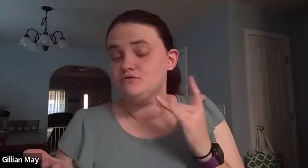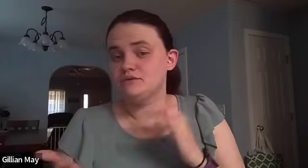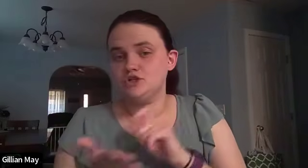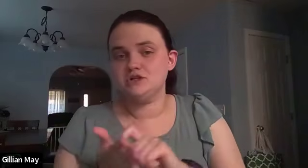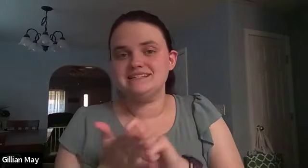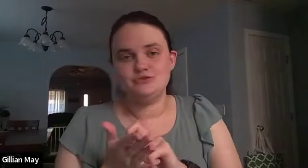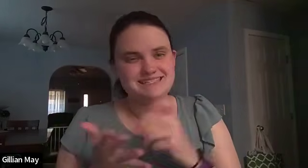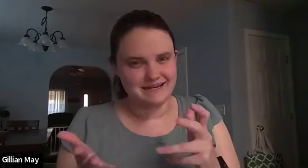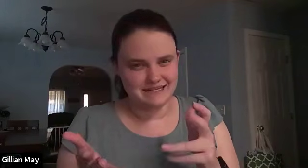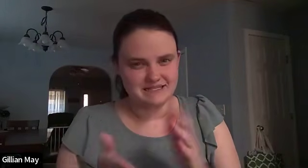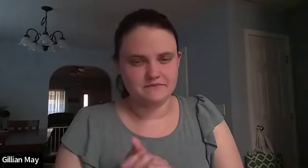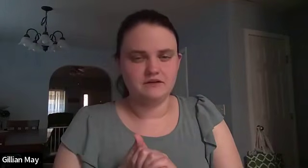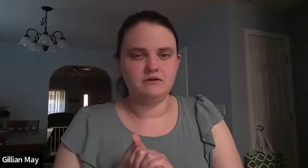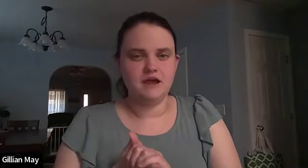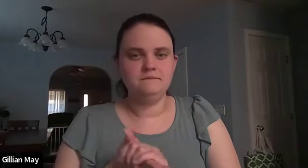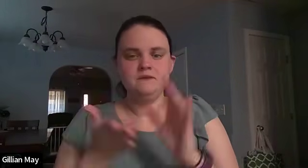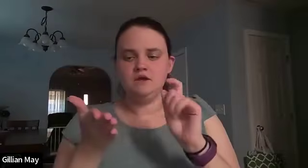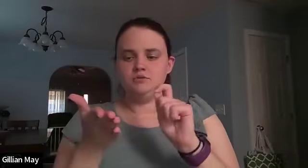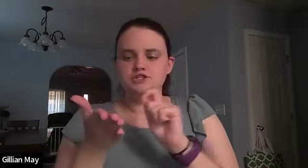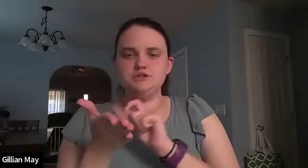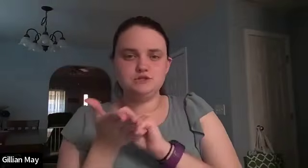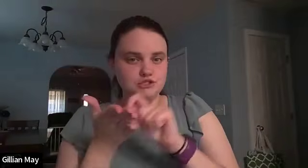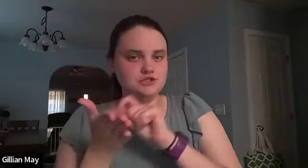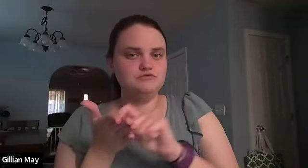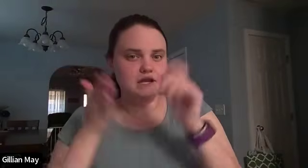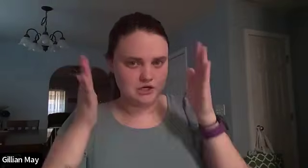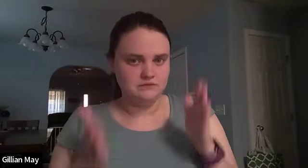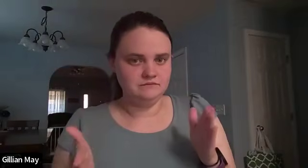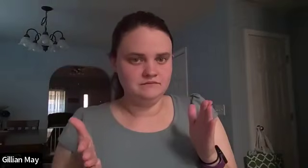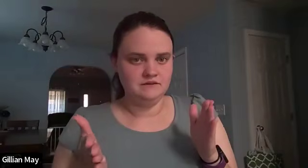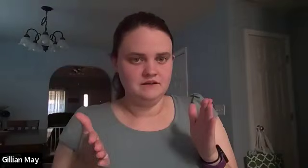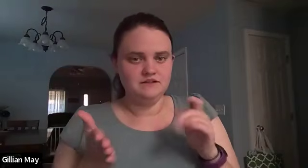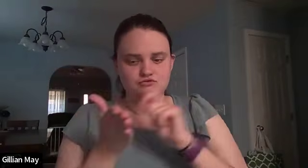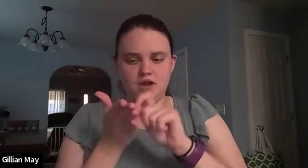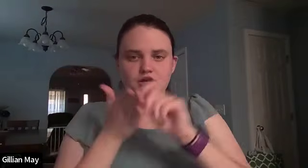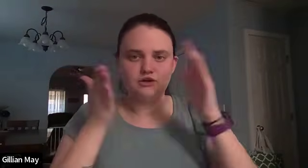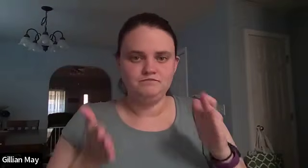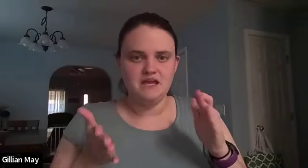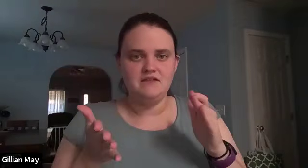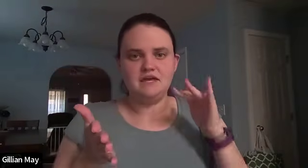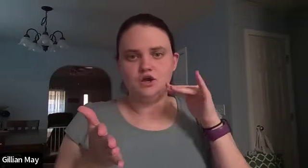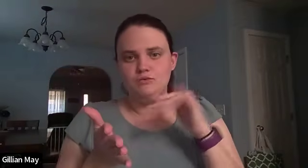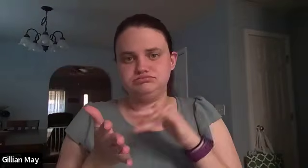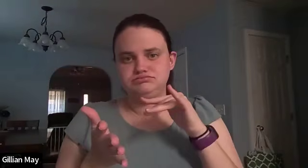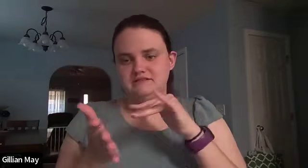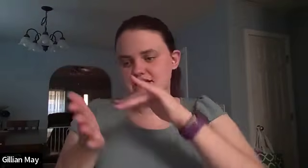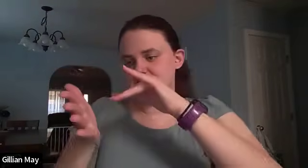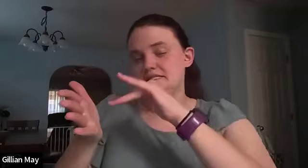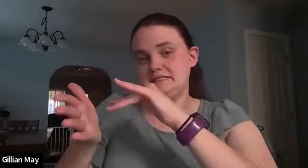a journalist who is studying something, okay? What you do is you do writer, so writer, and then go, this is